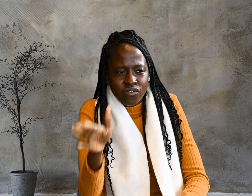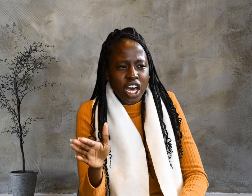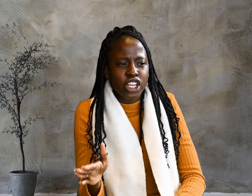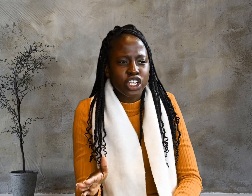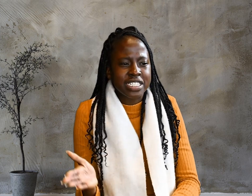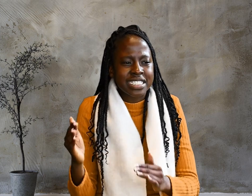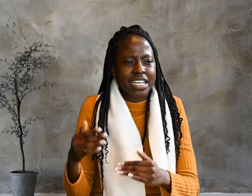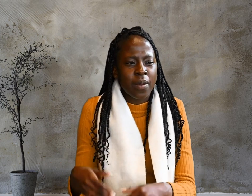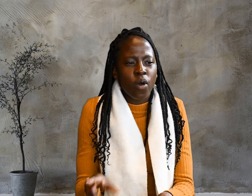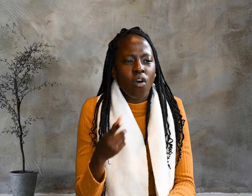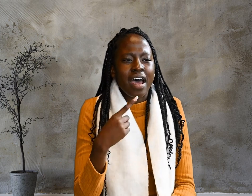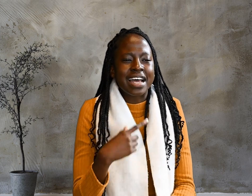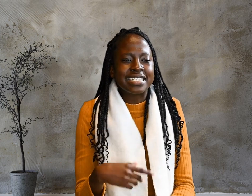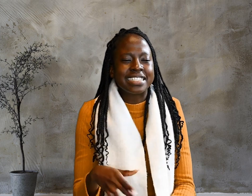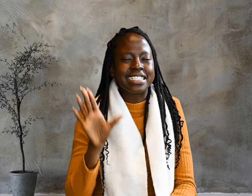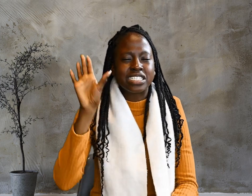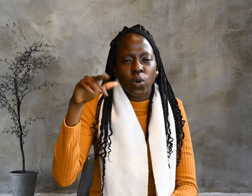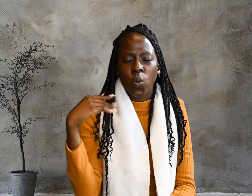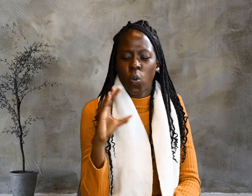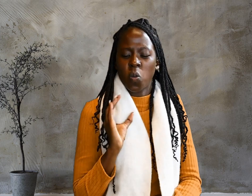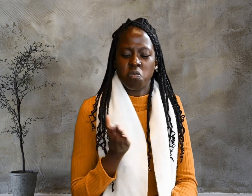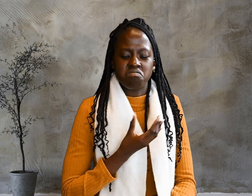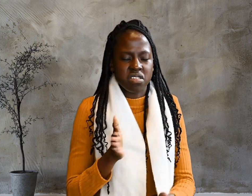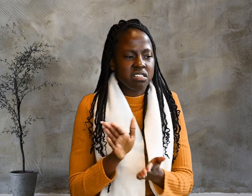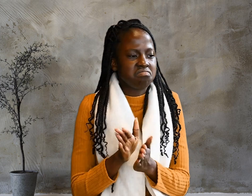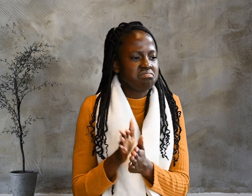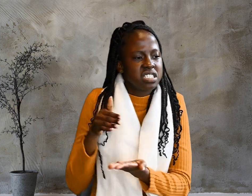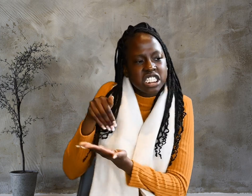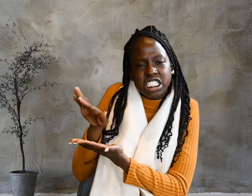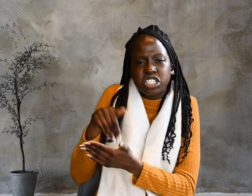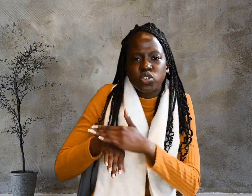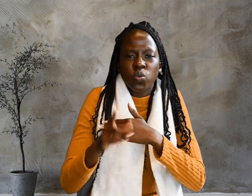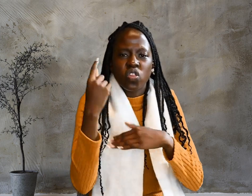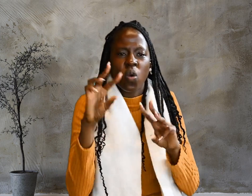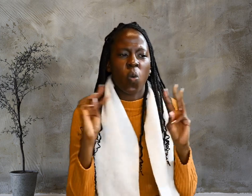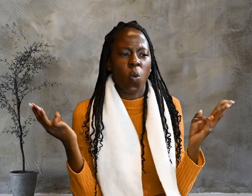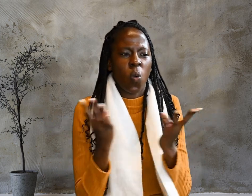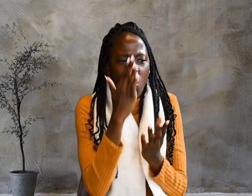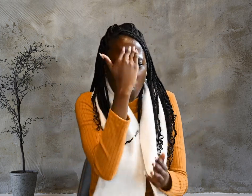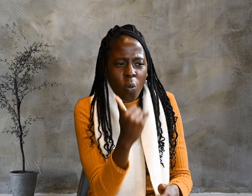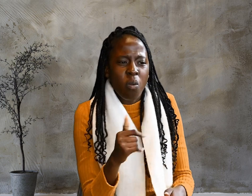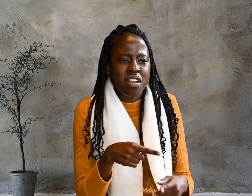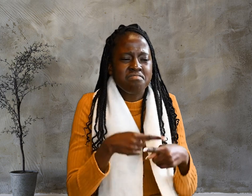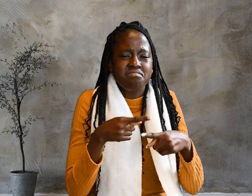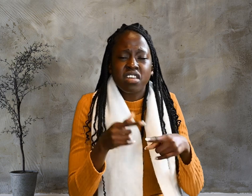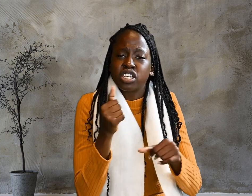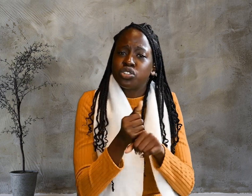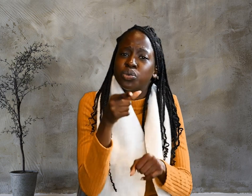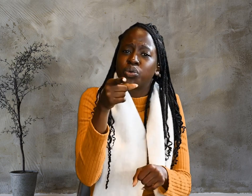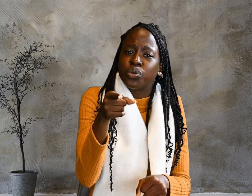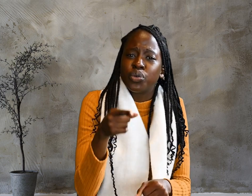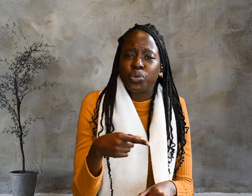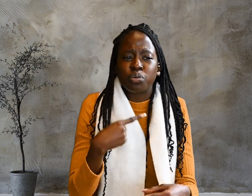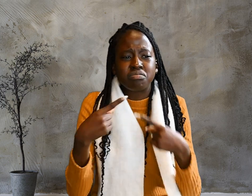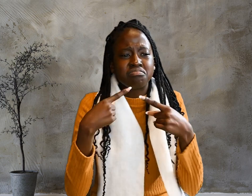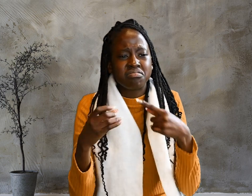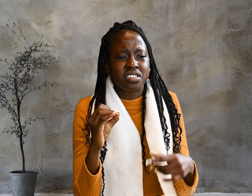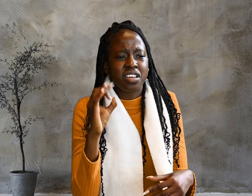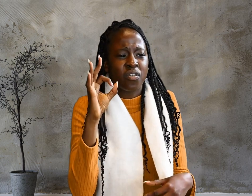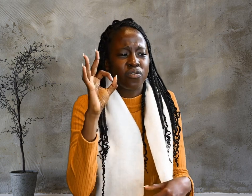and sent into the world? Why then do you accuse me of blasphemy because I